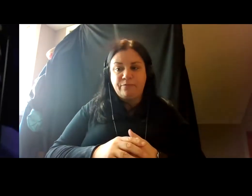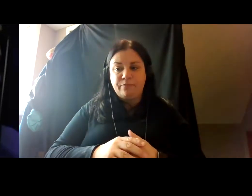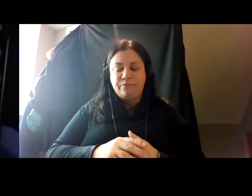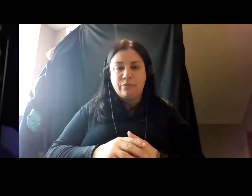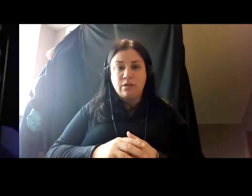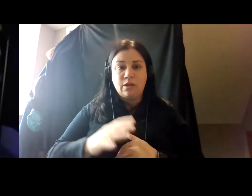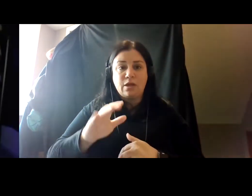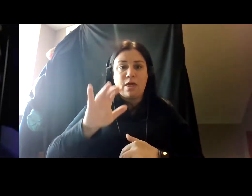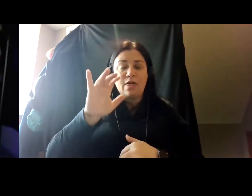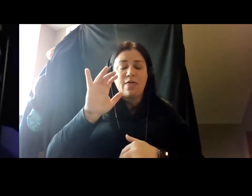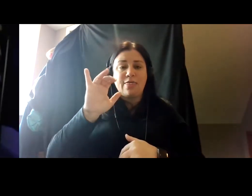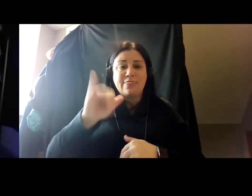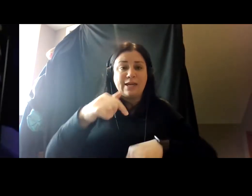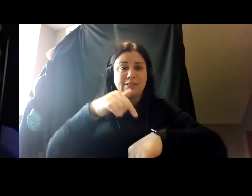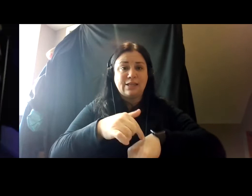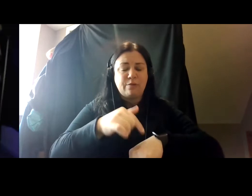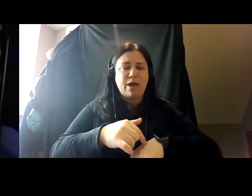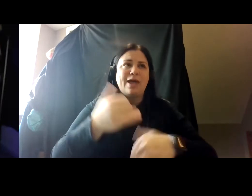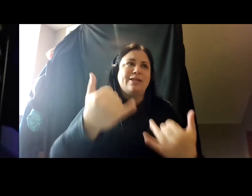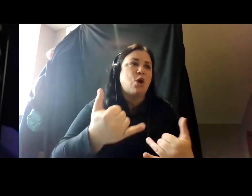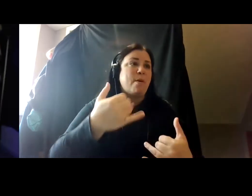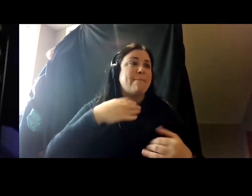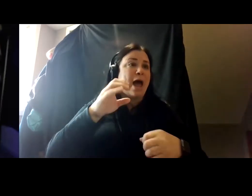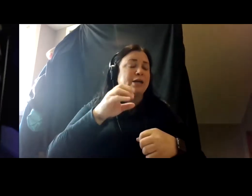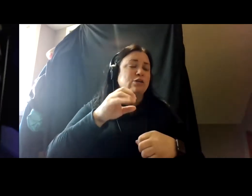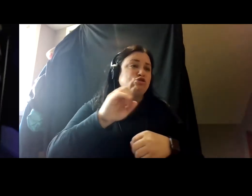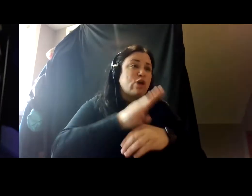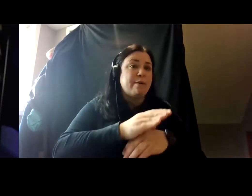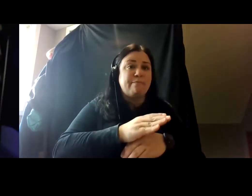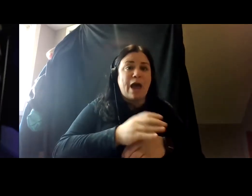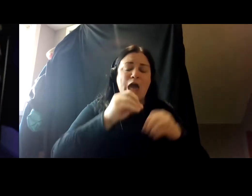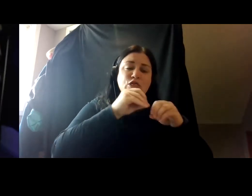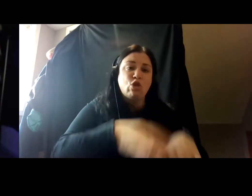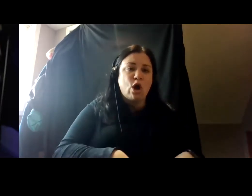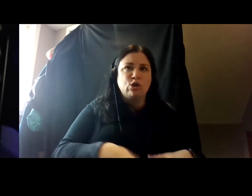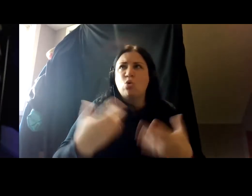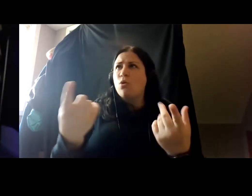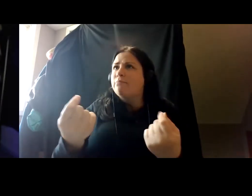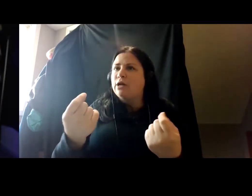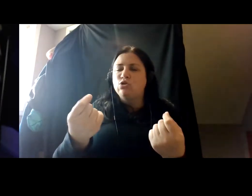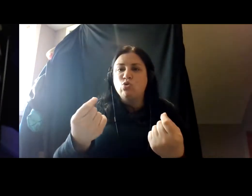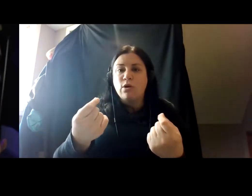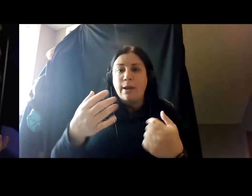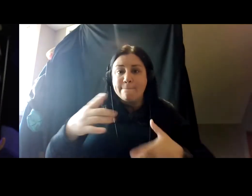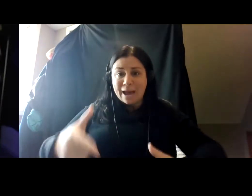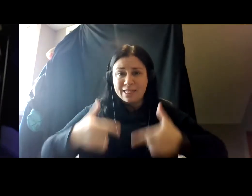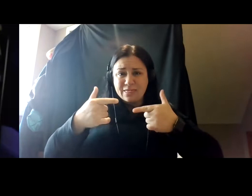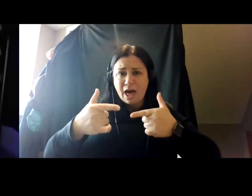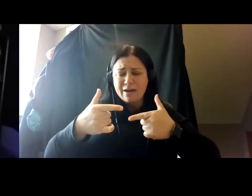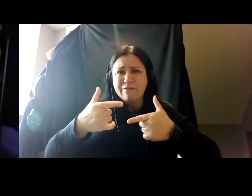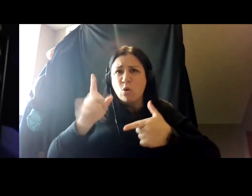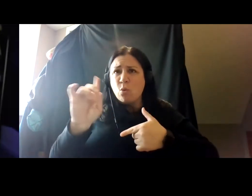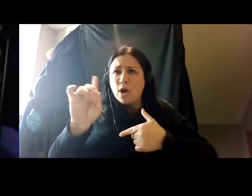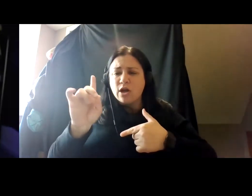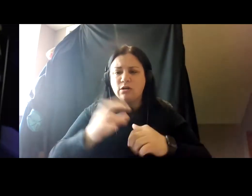that adversity when I was like, well, now I lost my job. What am I going to do? Where am I going with my life? Everybody tells you can't